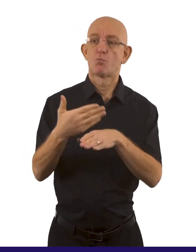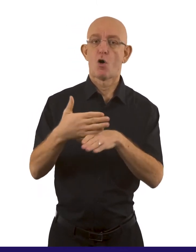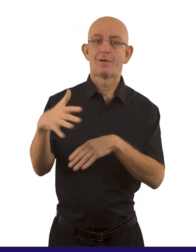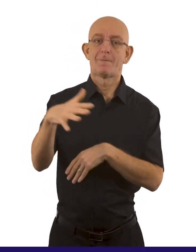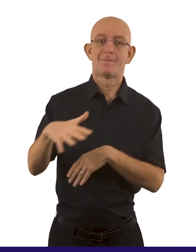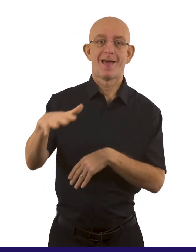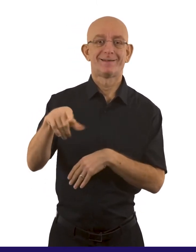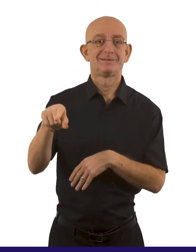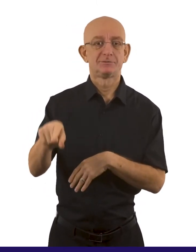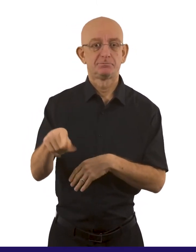workplace,